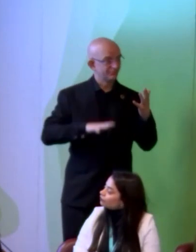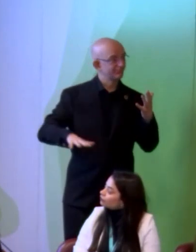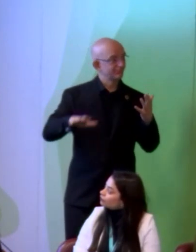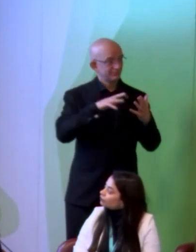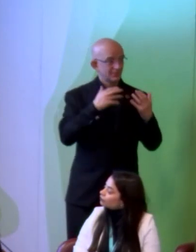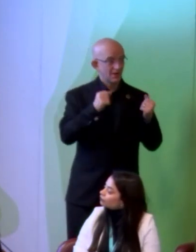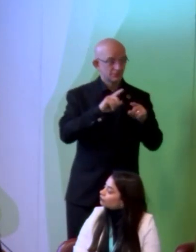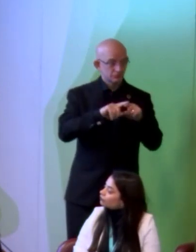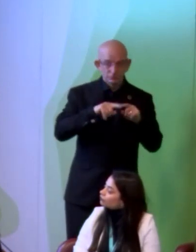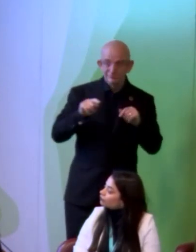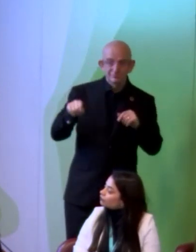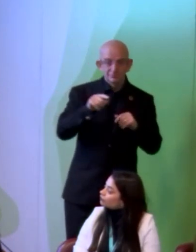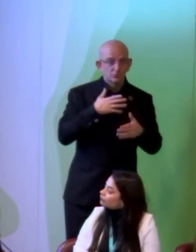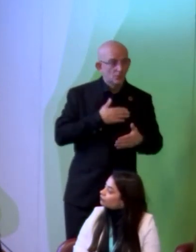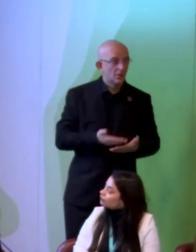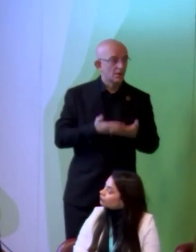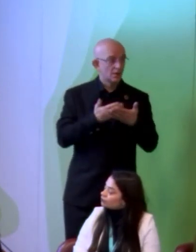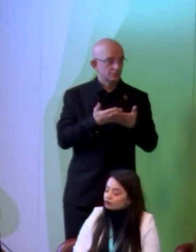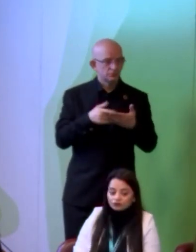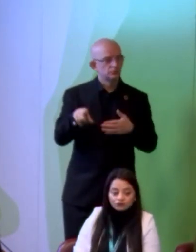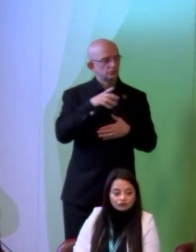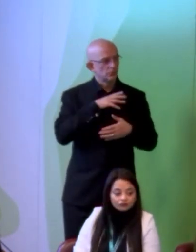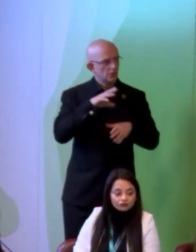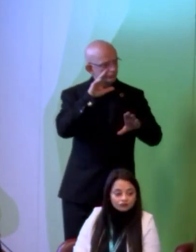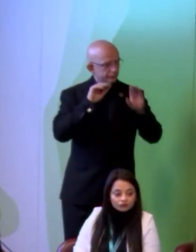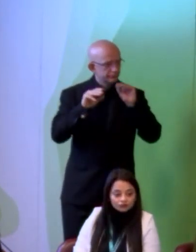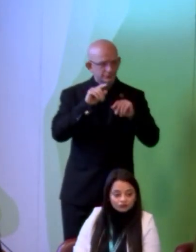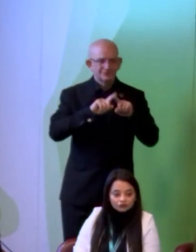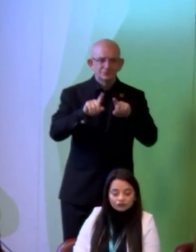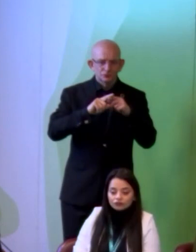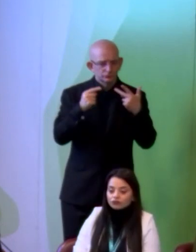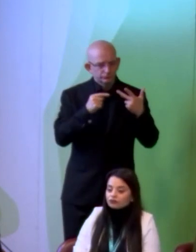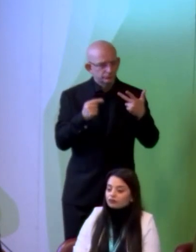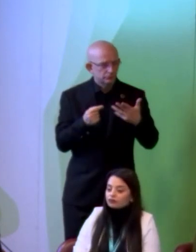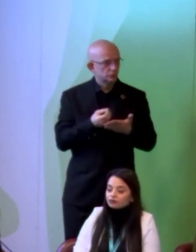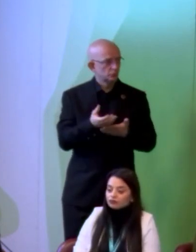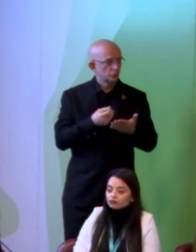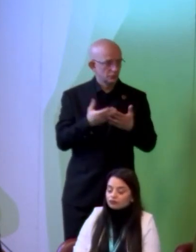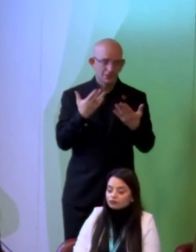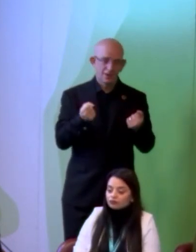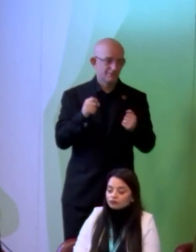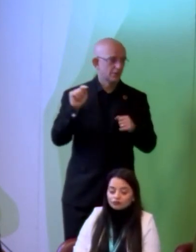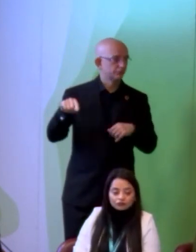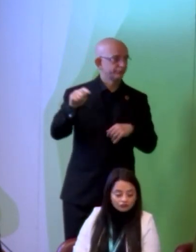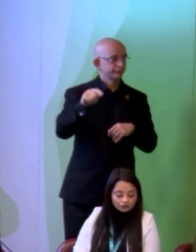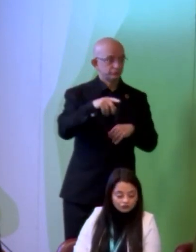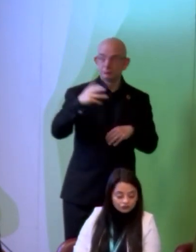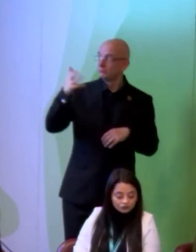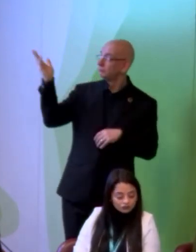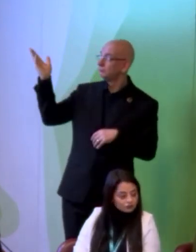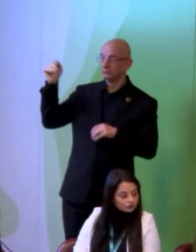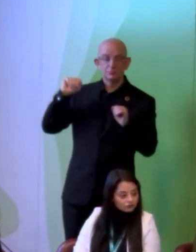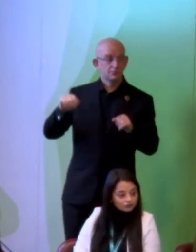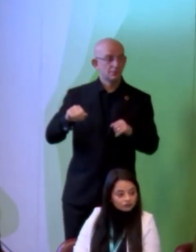you may both want to learn about some other stories. We have a really nice fact sheet, and you can learn about story from other children,